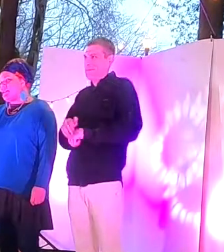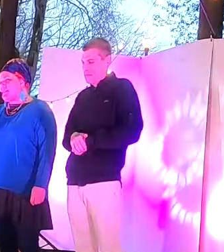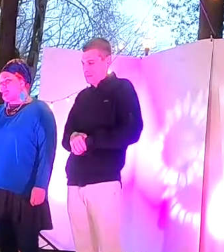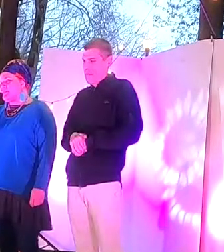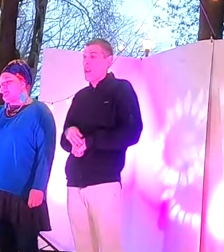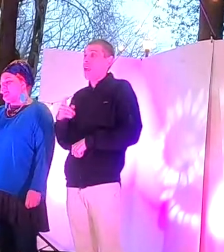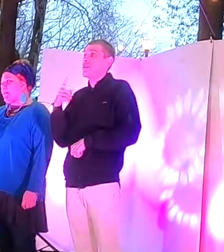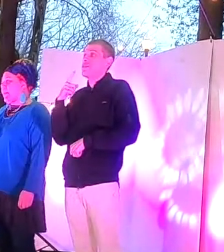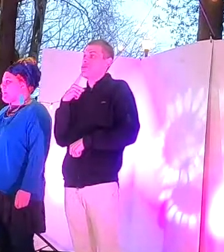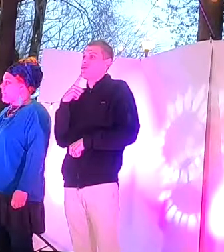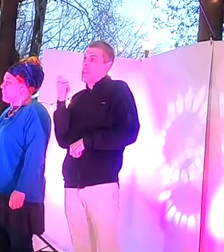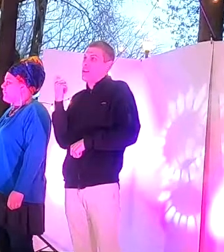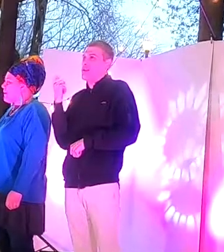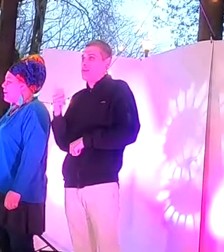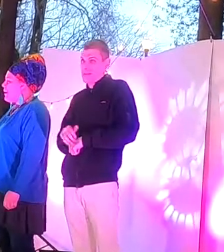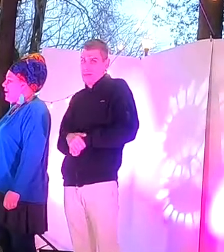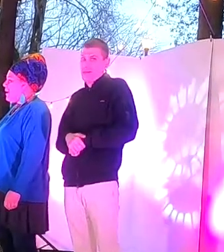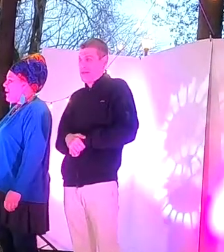Jealous.